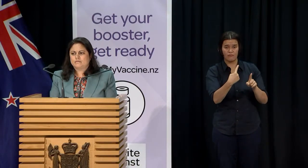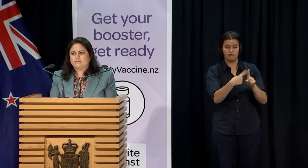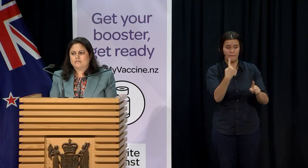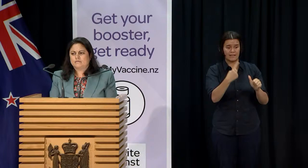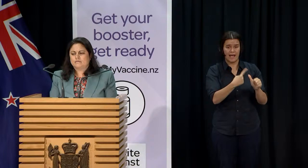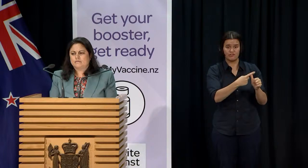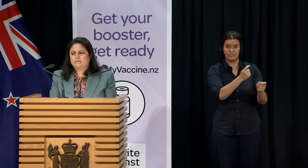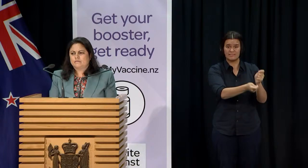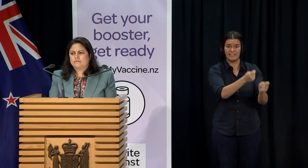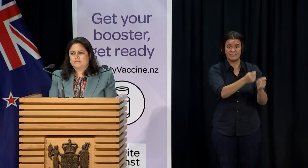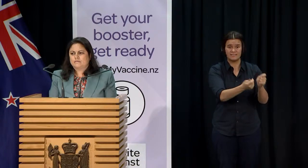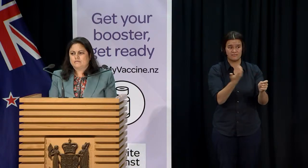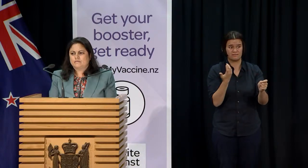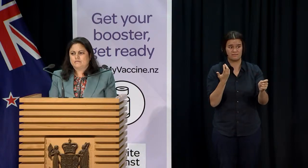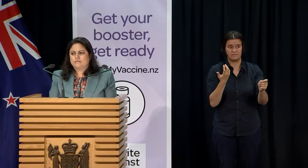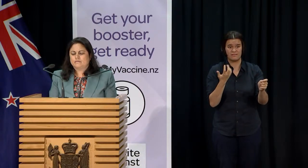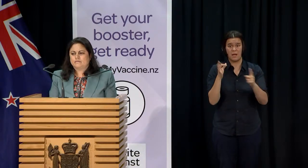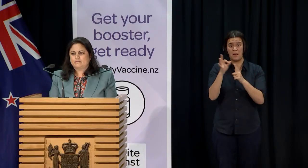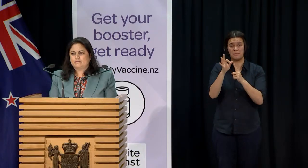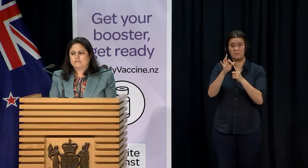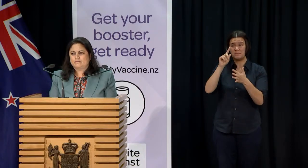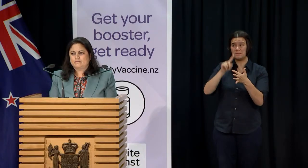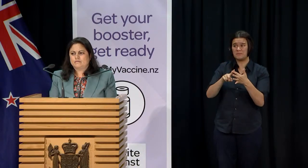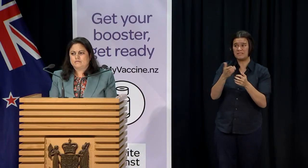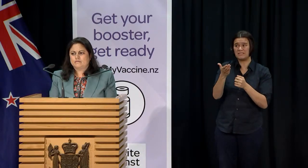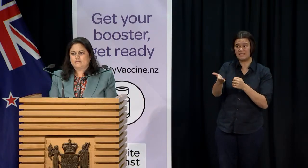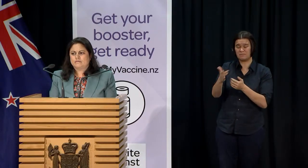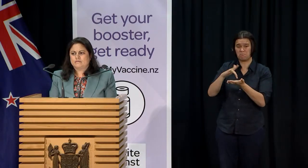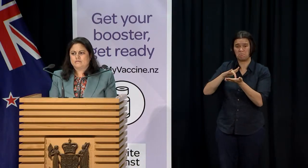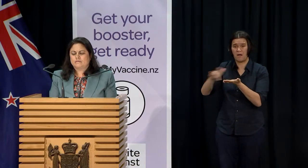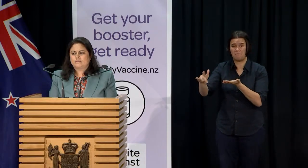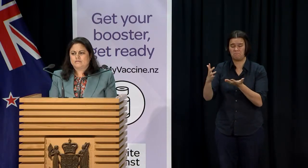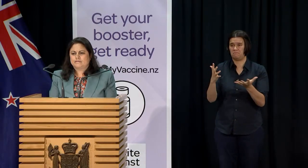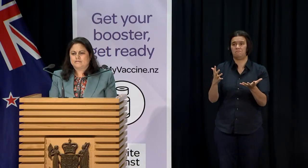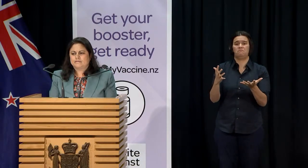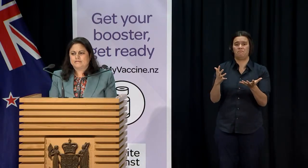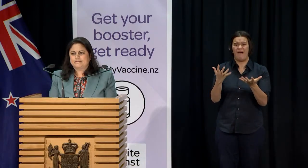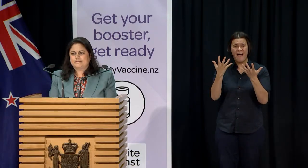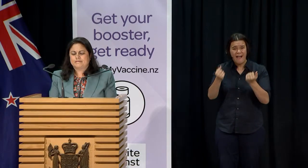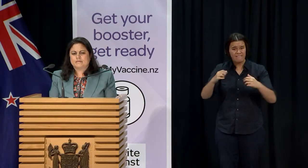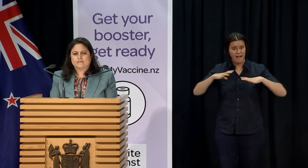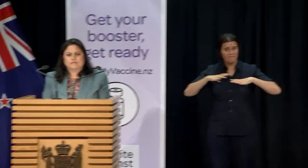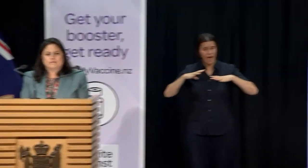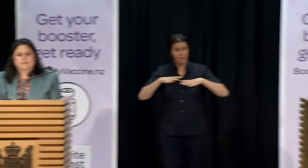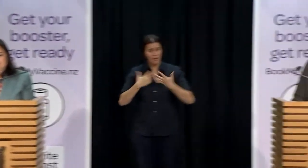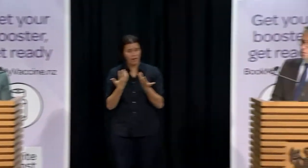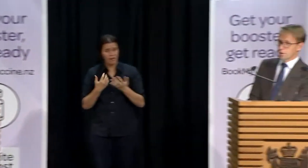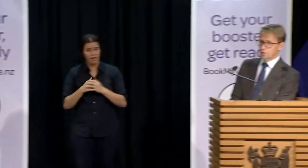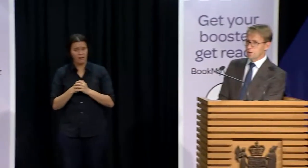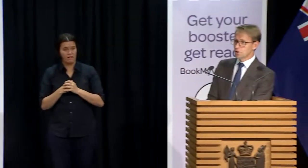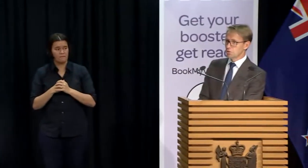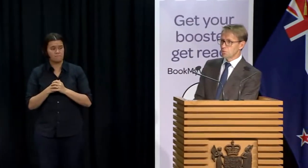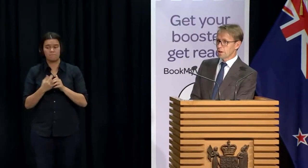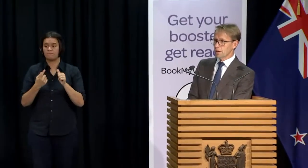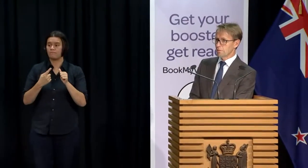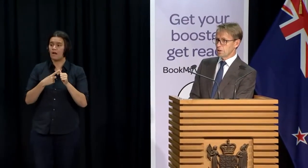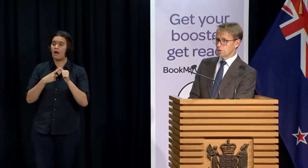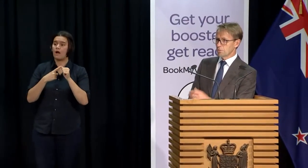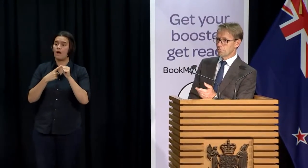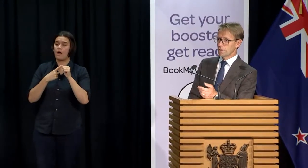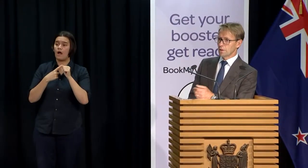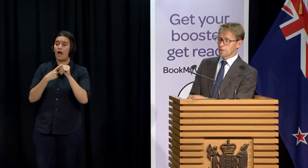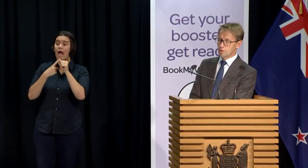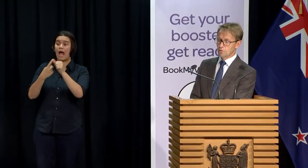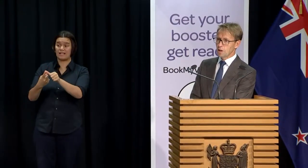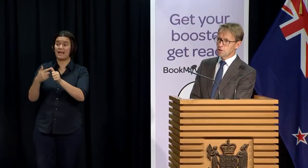even rapid antigen tests and PPE for frontline health people like pharmacists? Well, I'd need to get